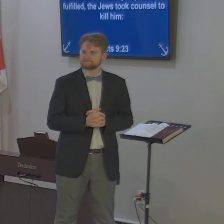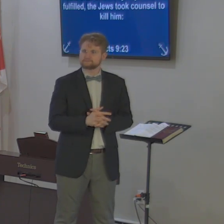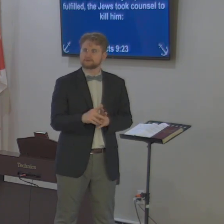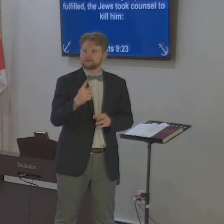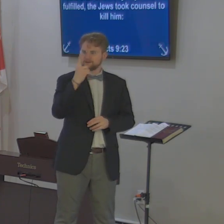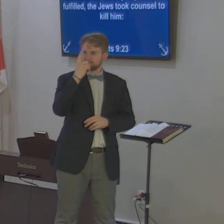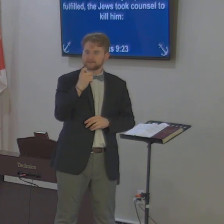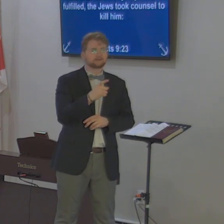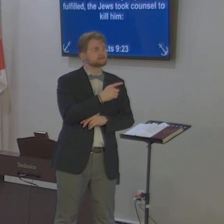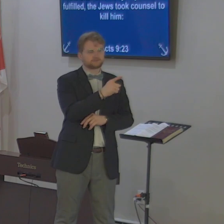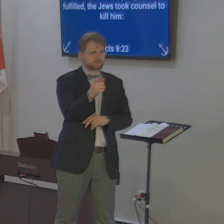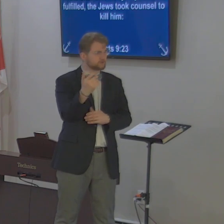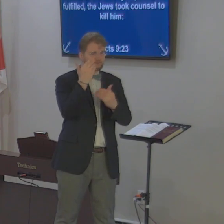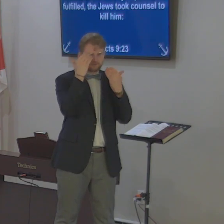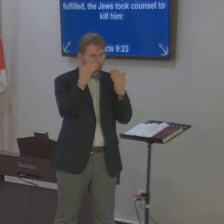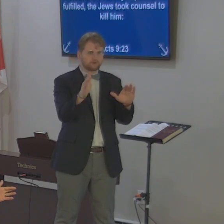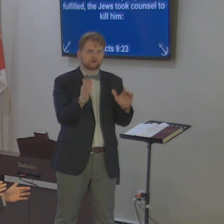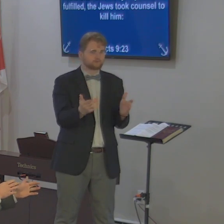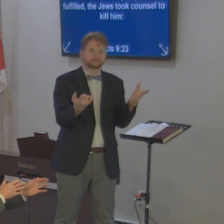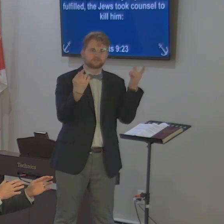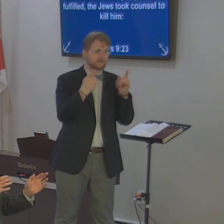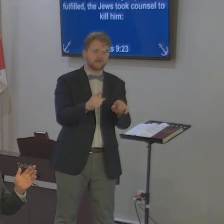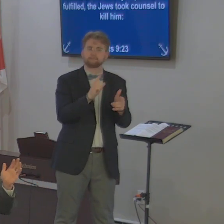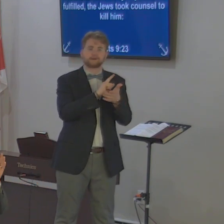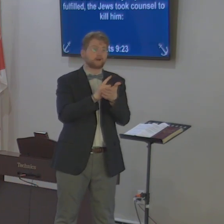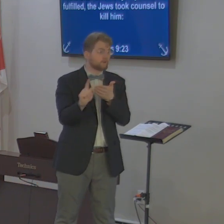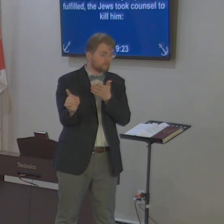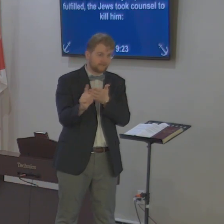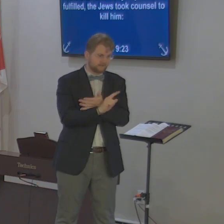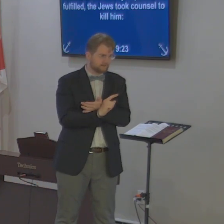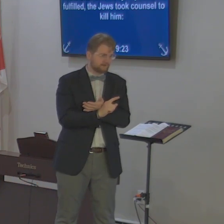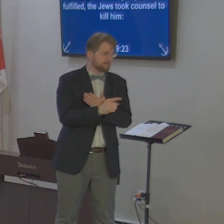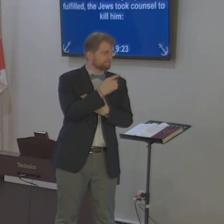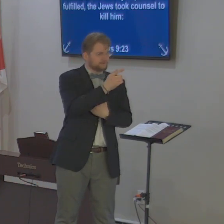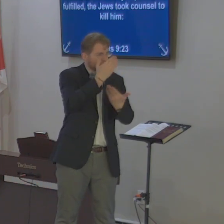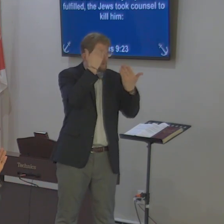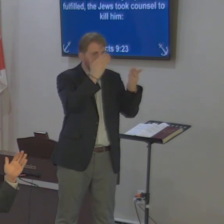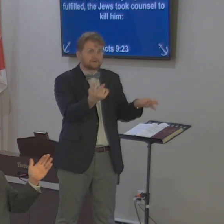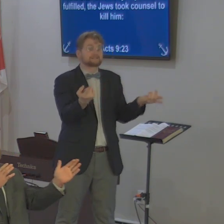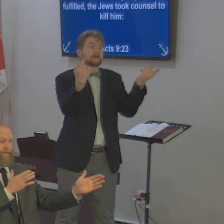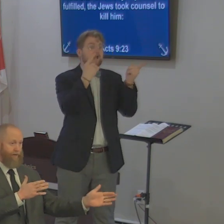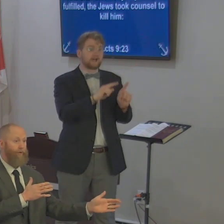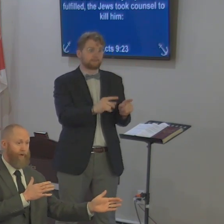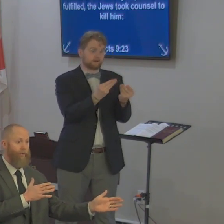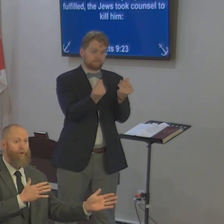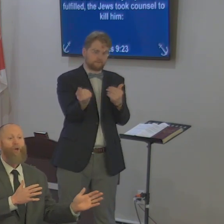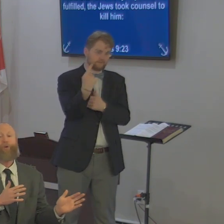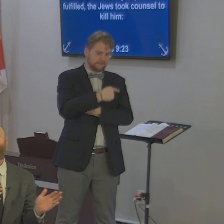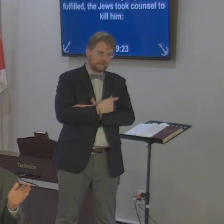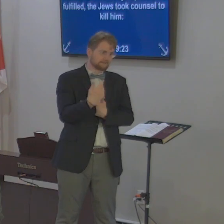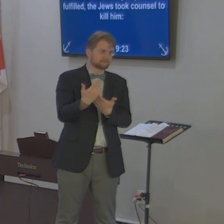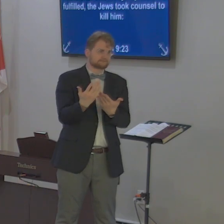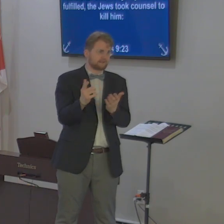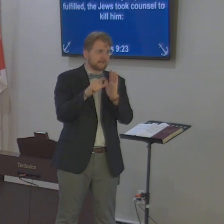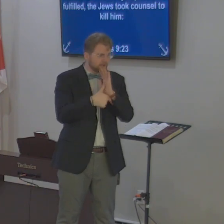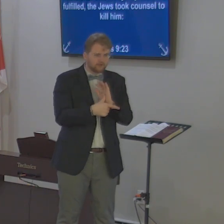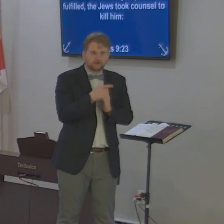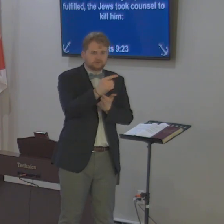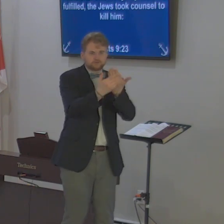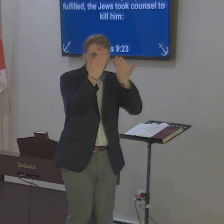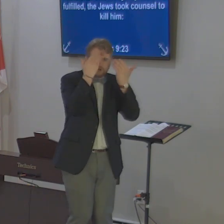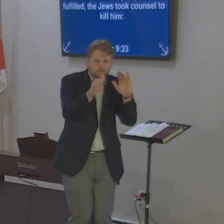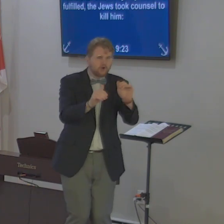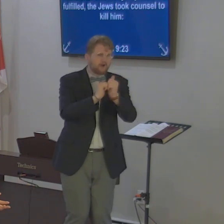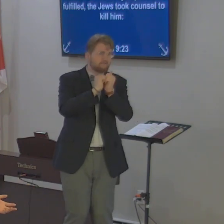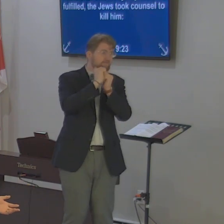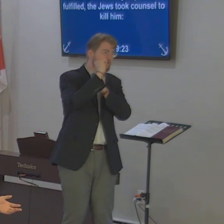Because you don't know what's going to happen a week down the road. You don't know what's going to happen to you several days down the road. You don't know how far that